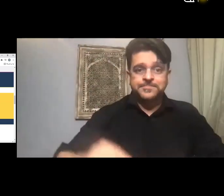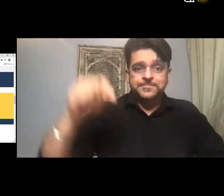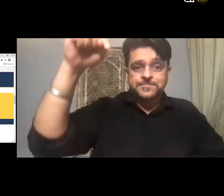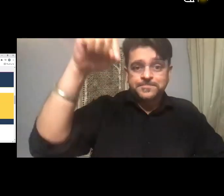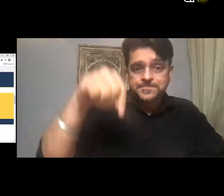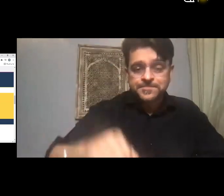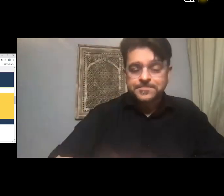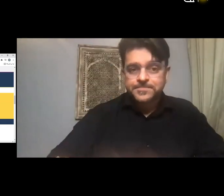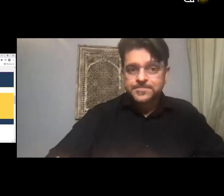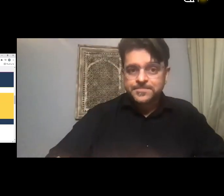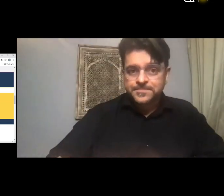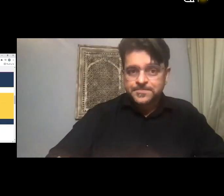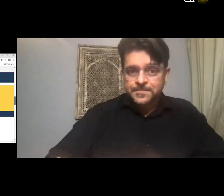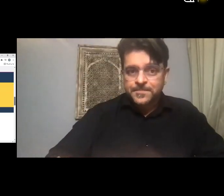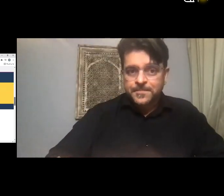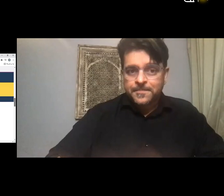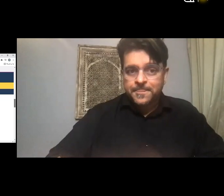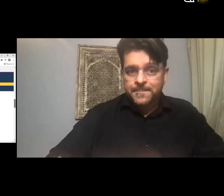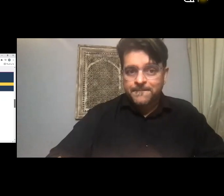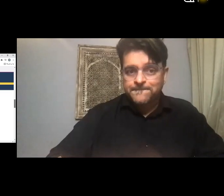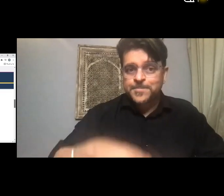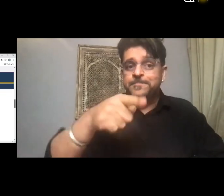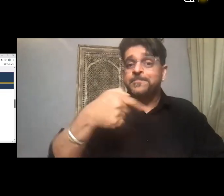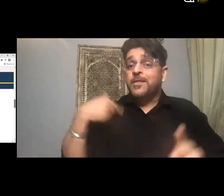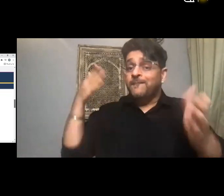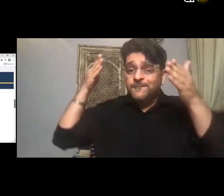and their websites are also connected. Go down, please.